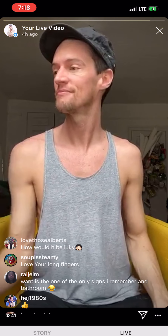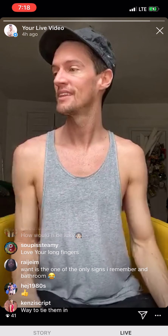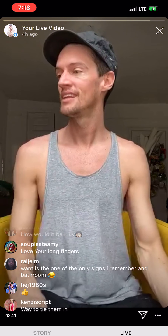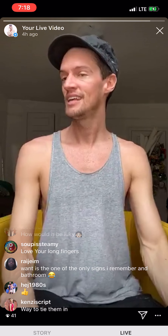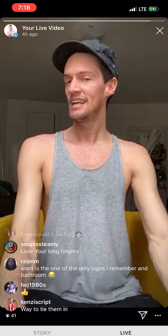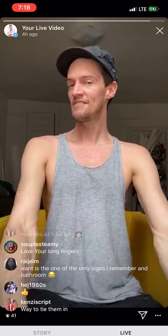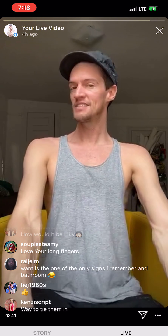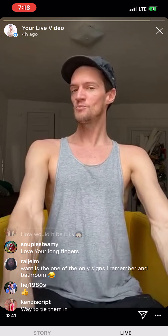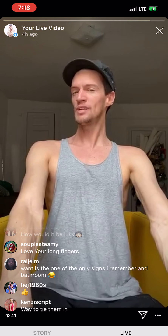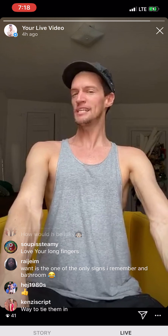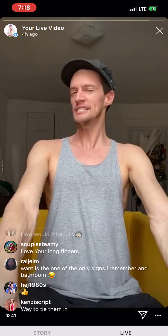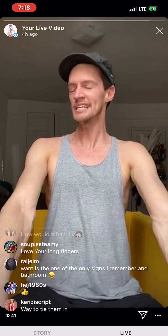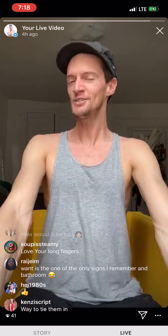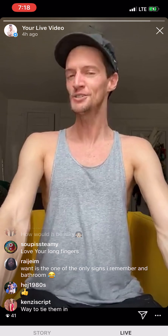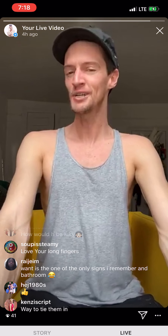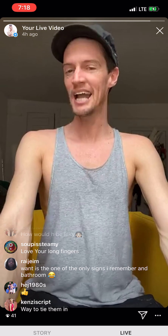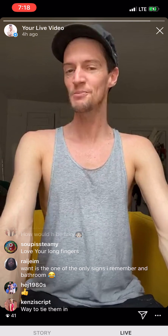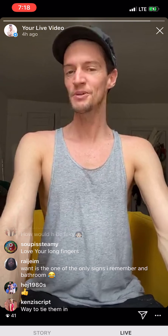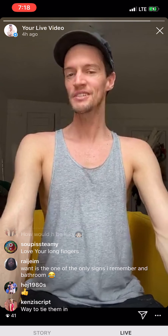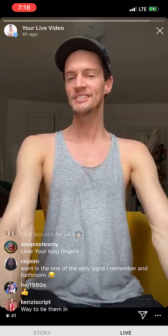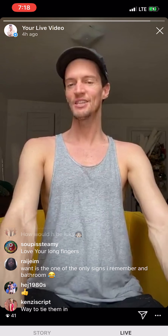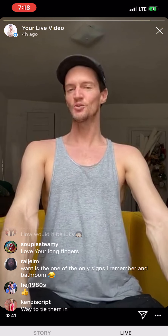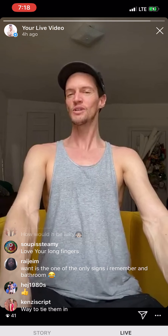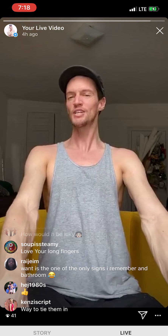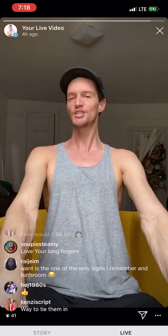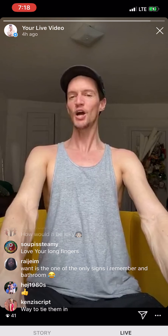If someone is skilled or an expert, they're really sharp.